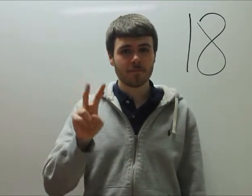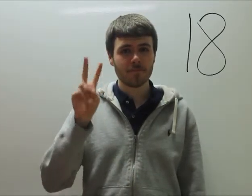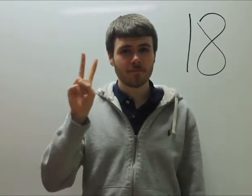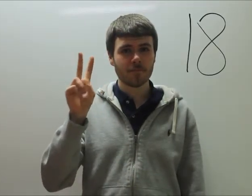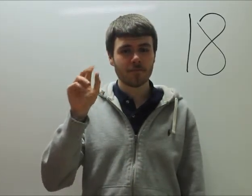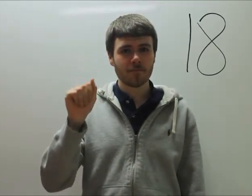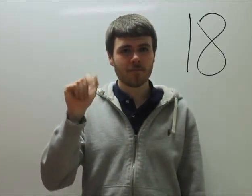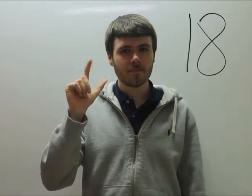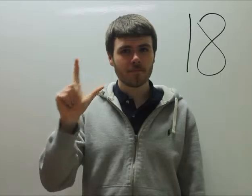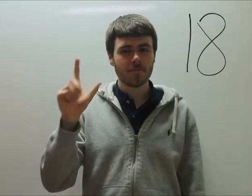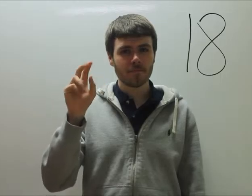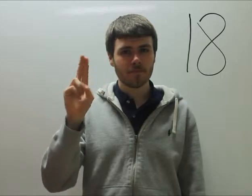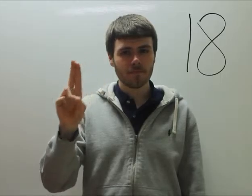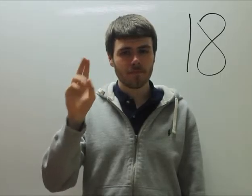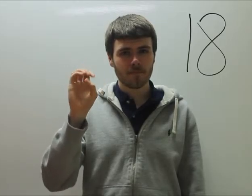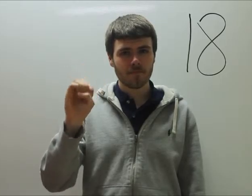F values